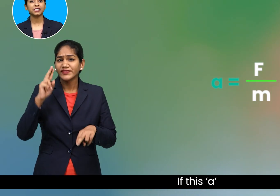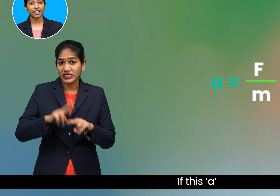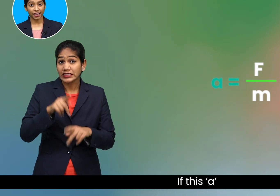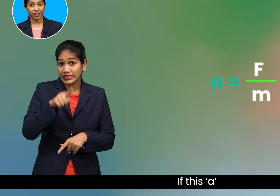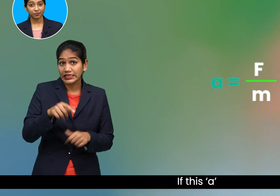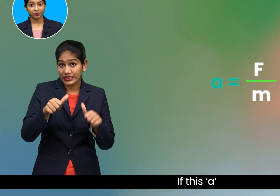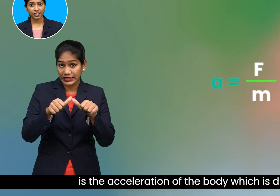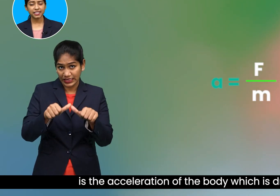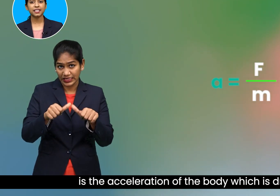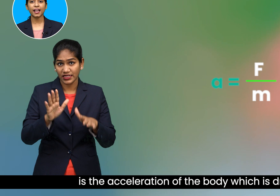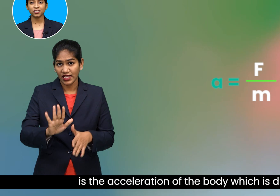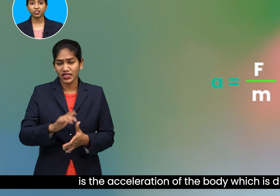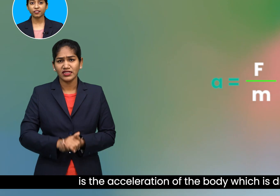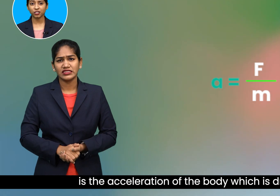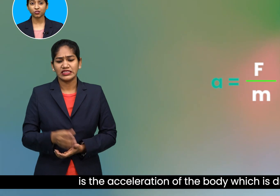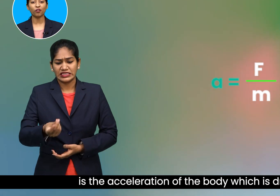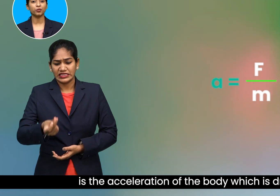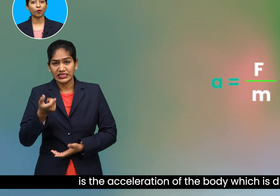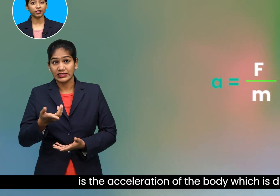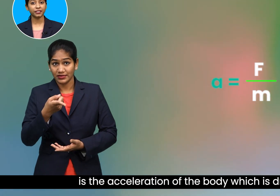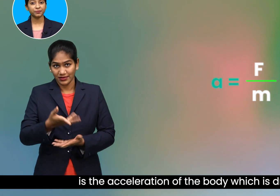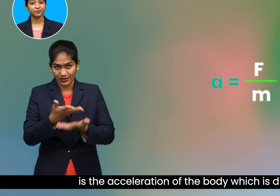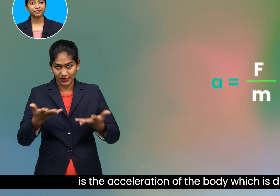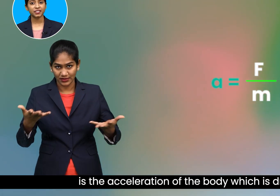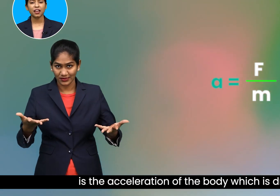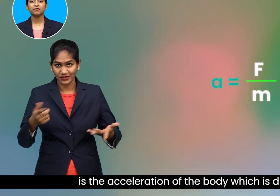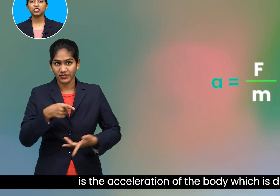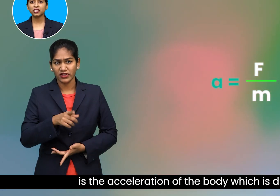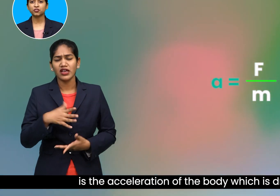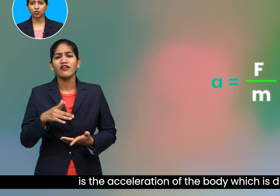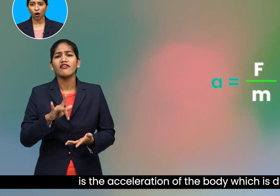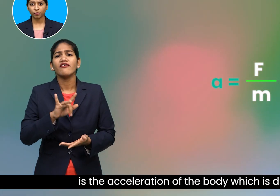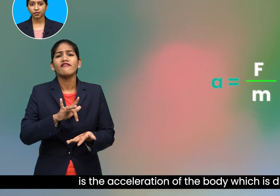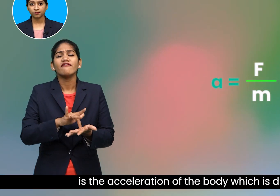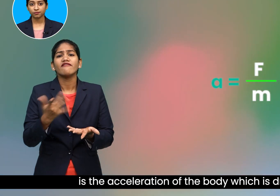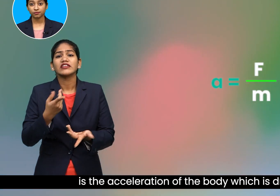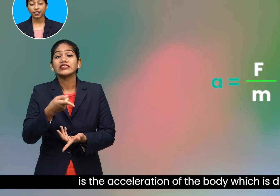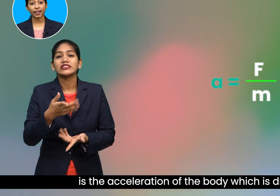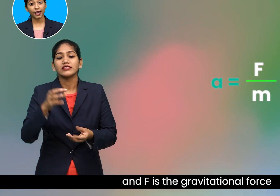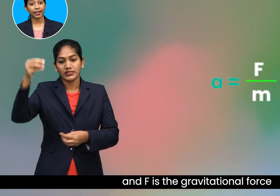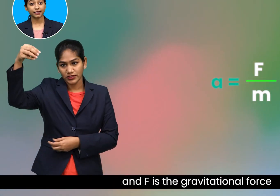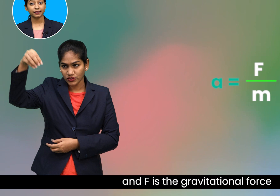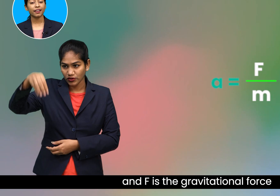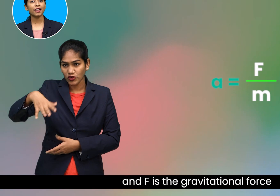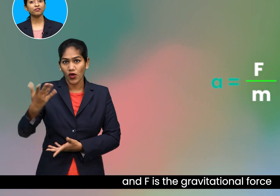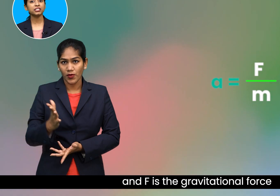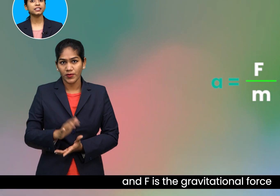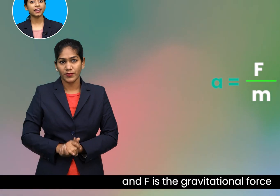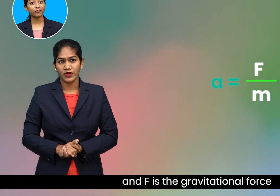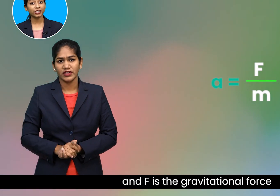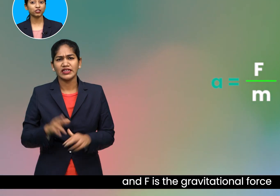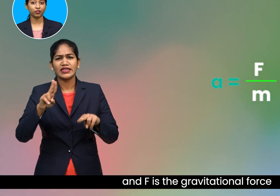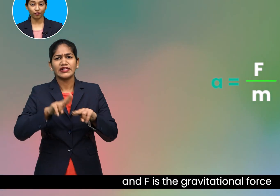If this A is the acceleration of the body which is dropped and F